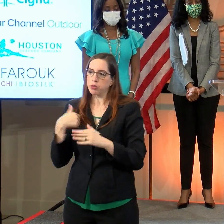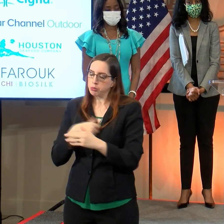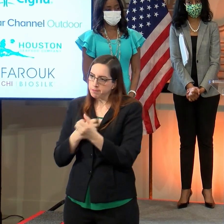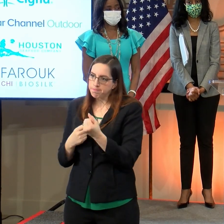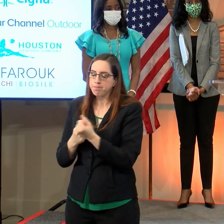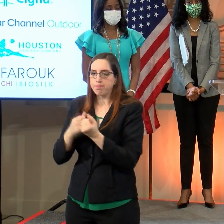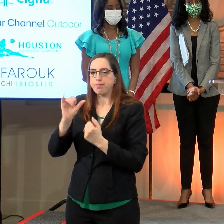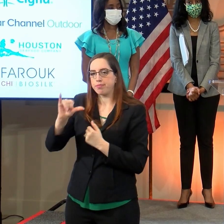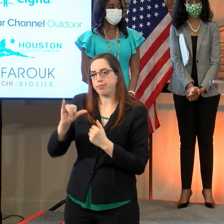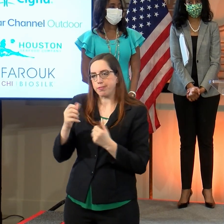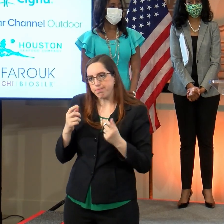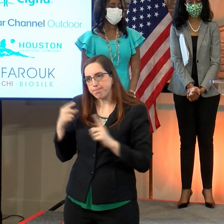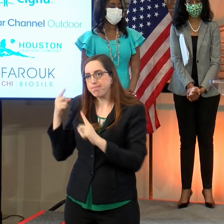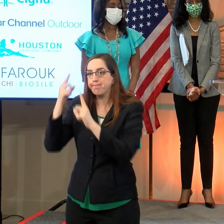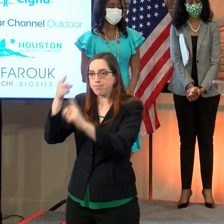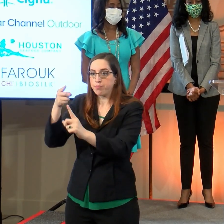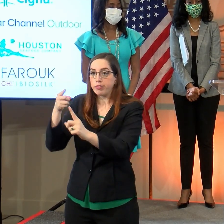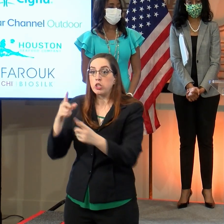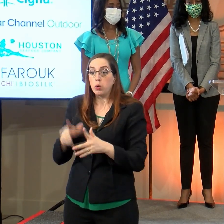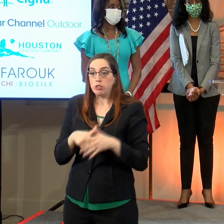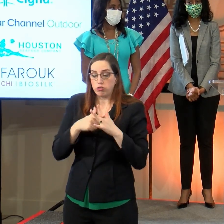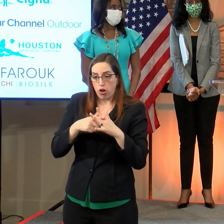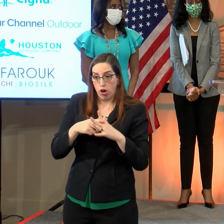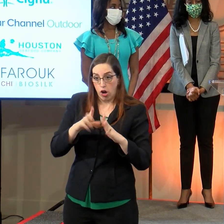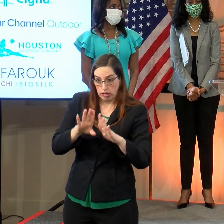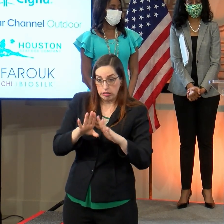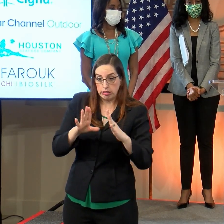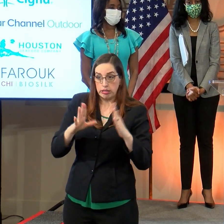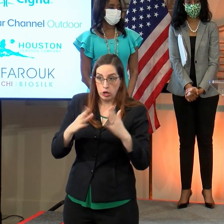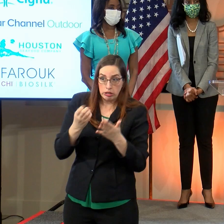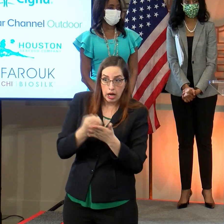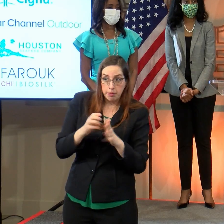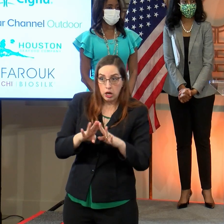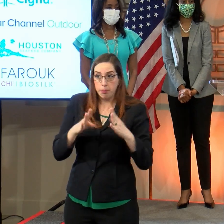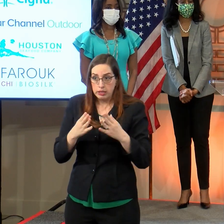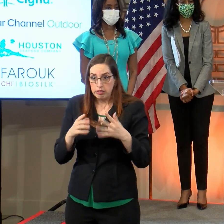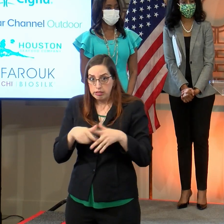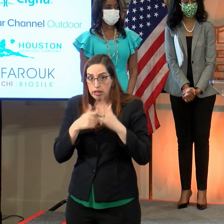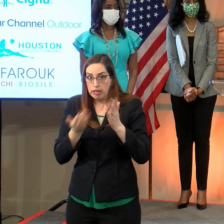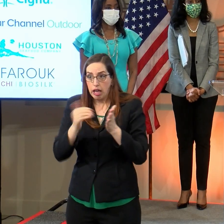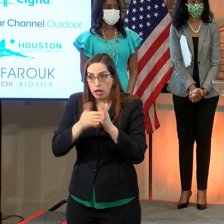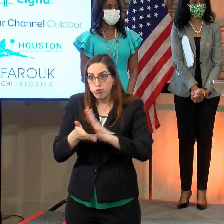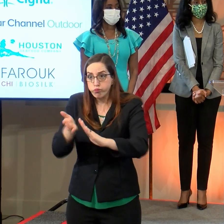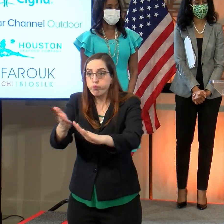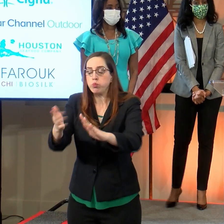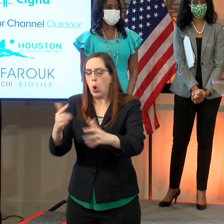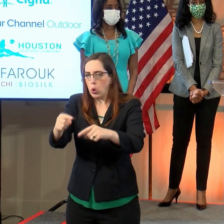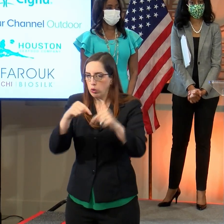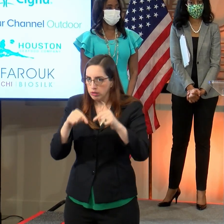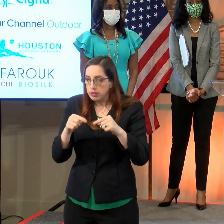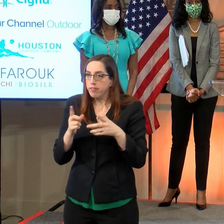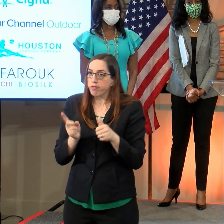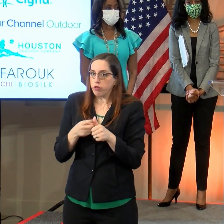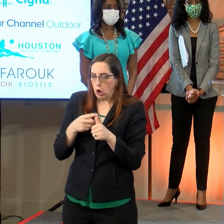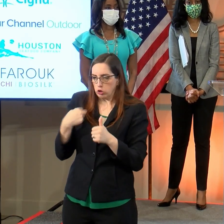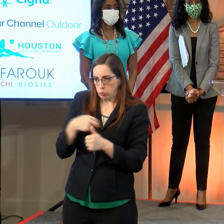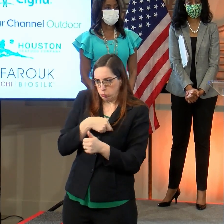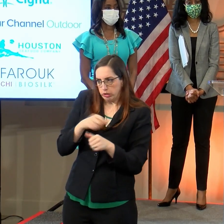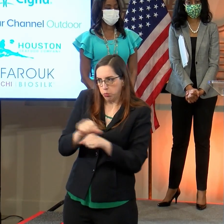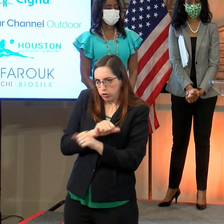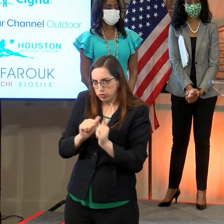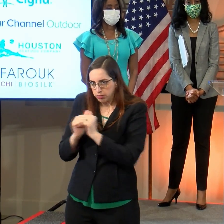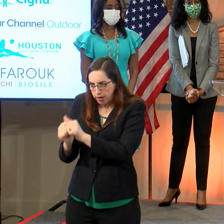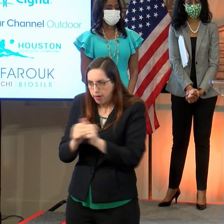And so as we began this conversation about reopening, we want to make sure that we are touching and working very